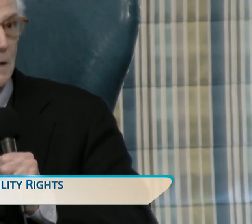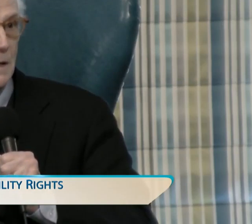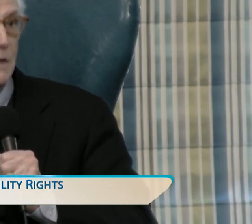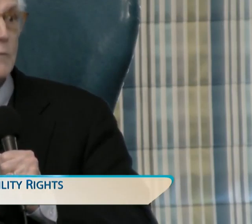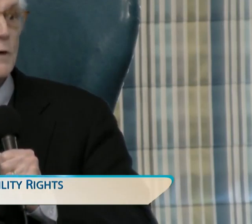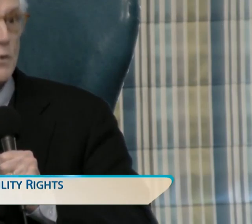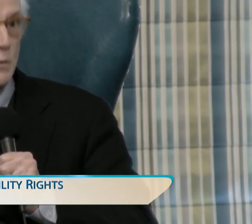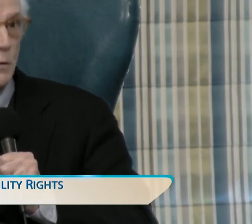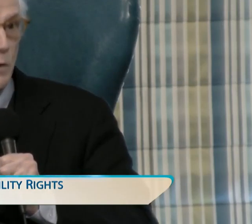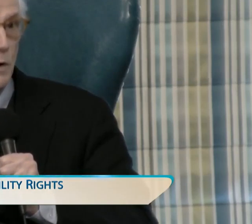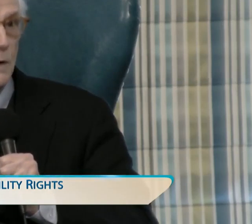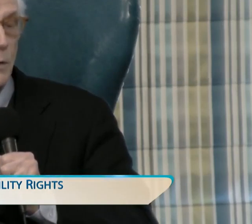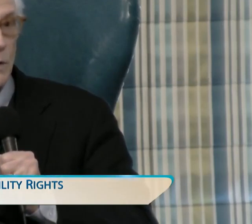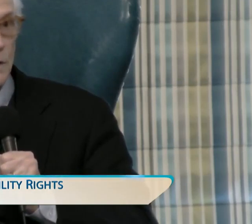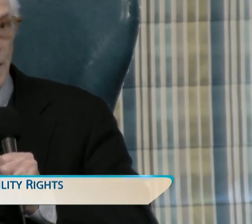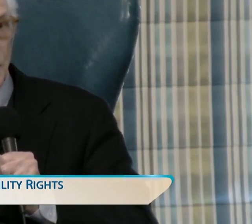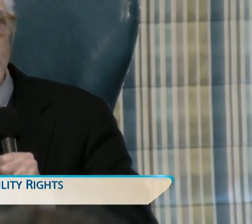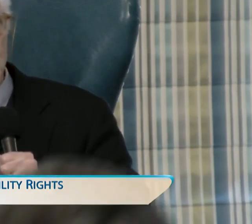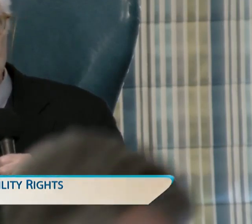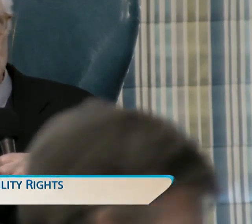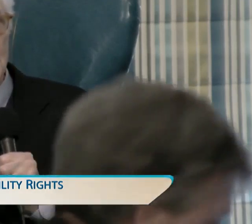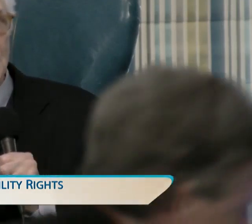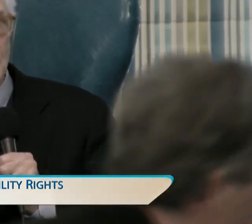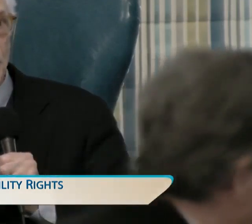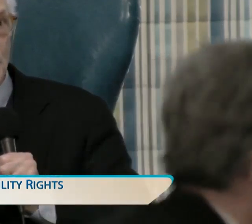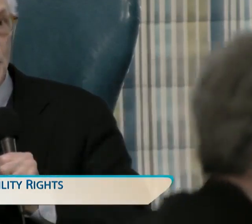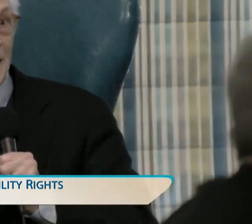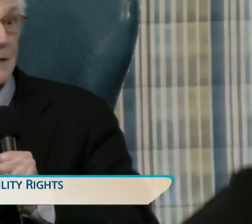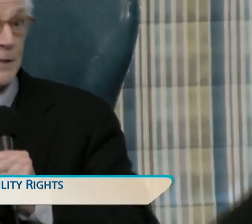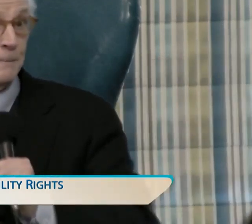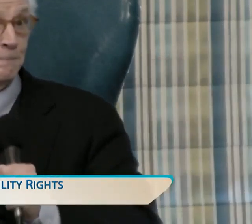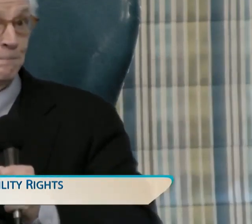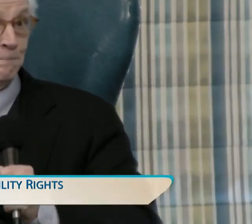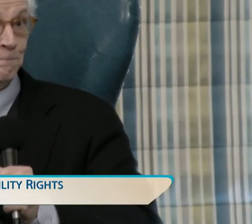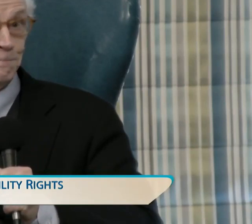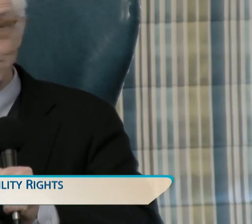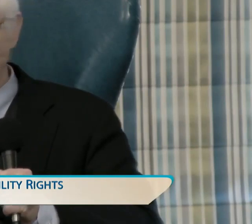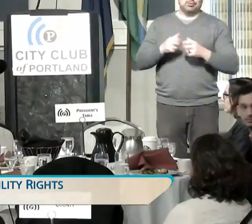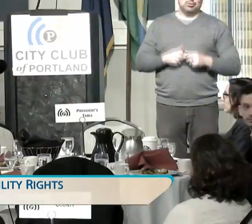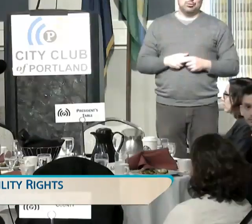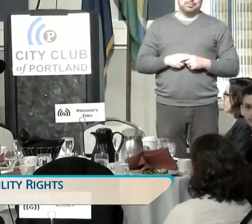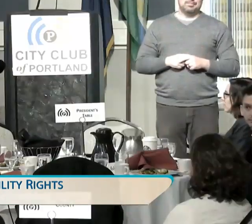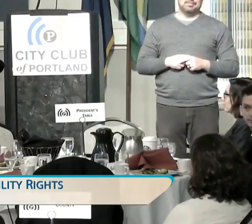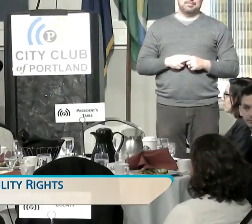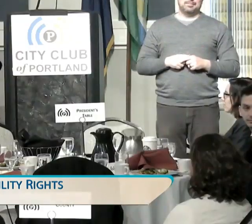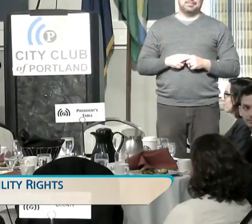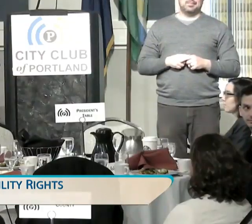that individual work in order to help a person get the proper match.